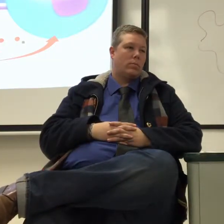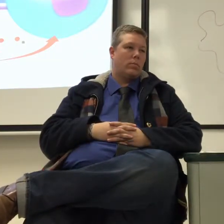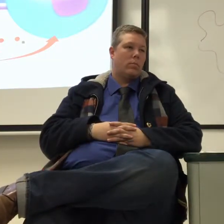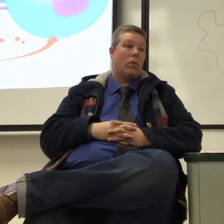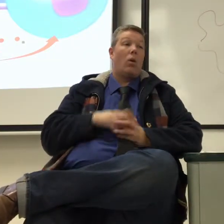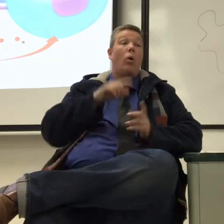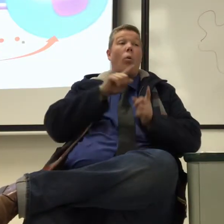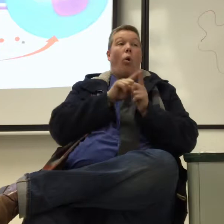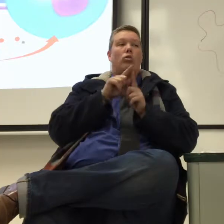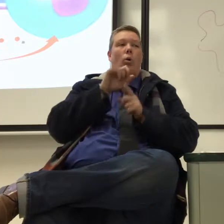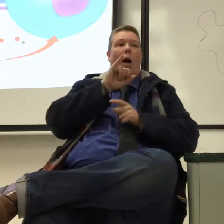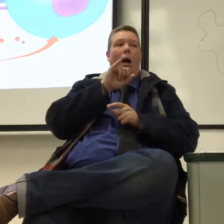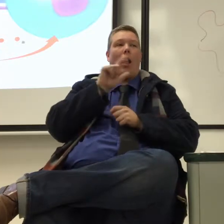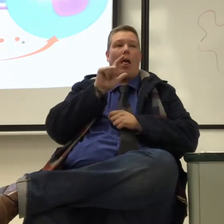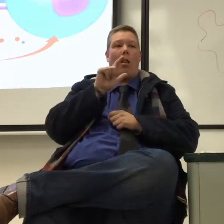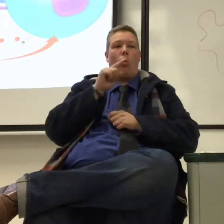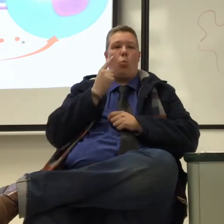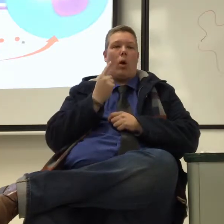IL-1.